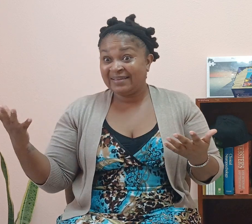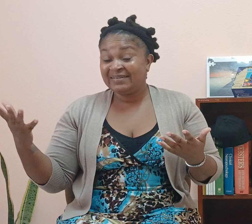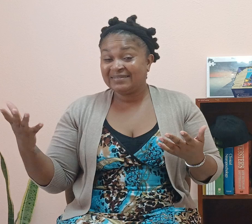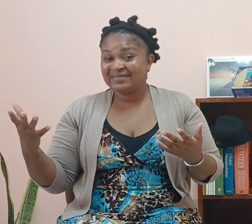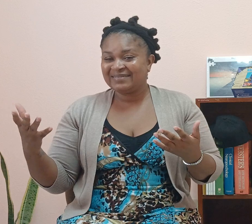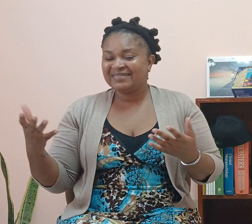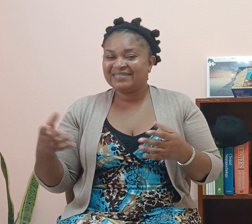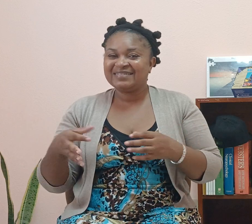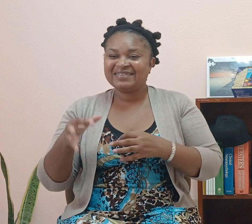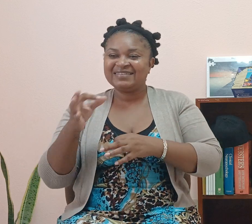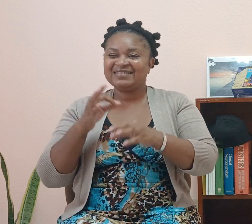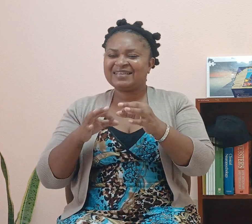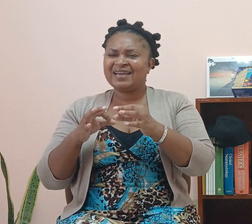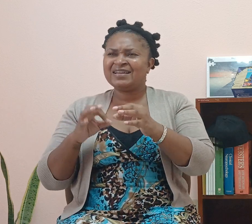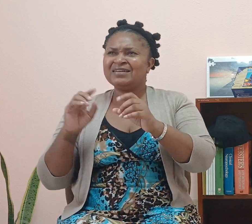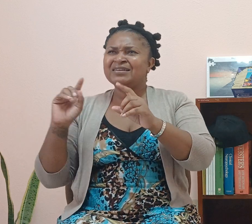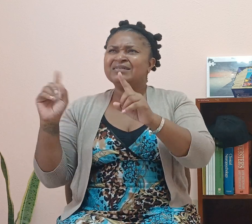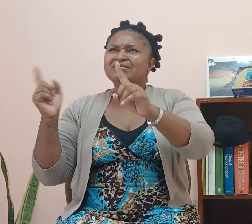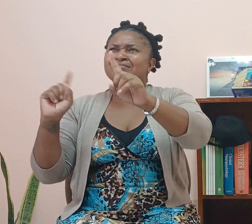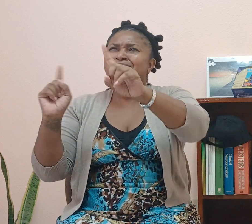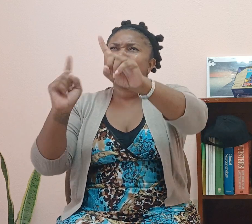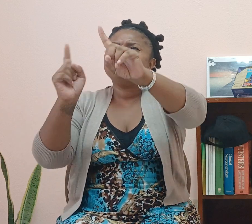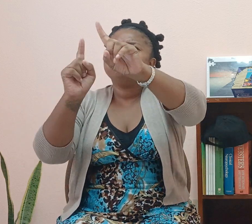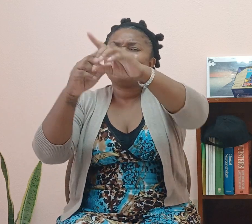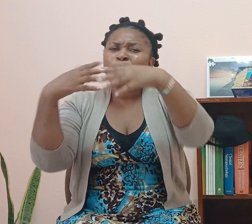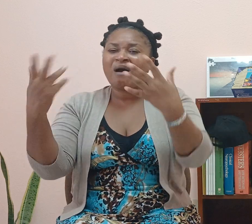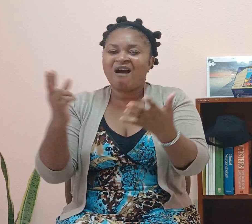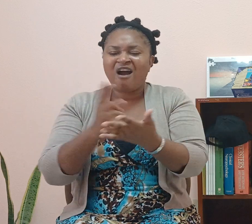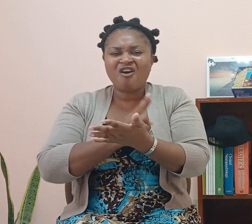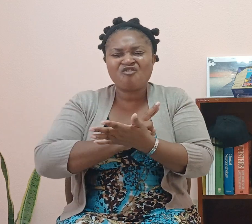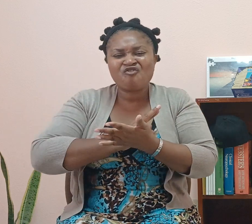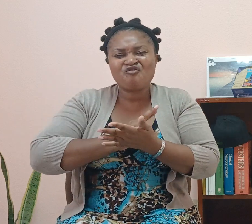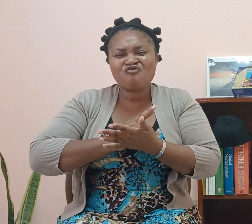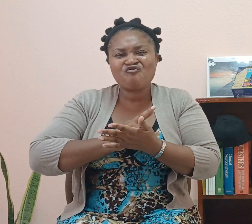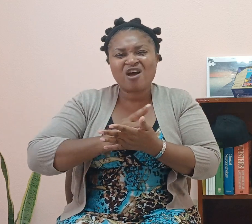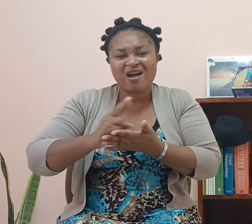Instead, pursue righteousness, holy living,